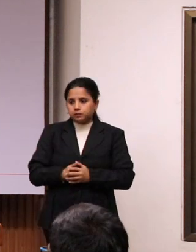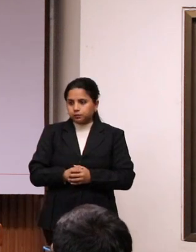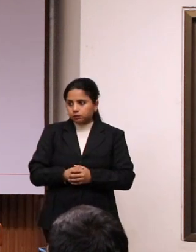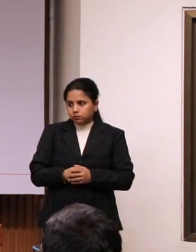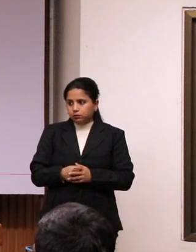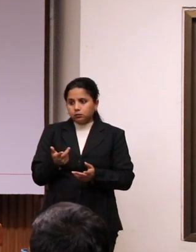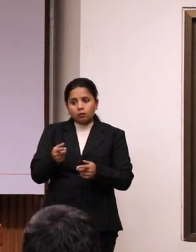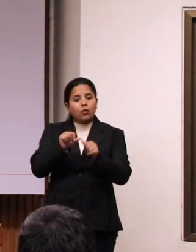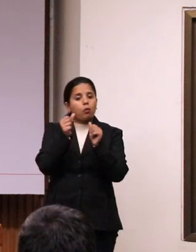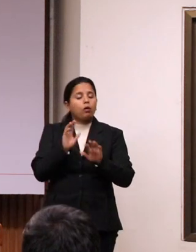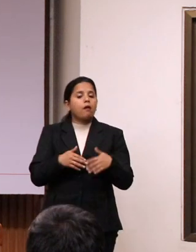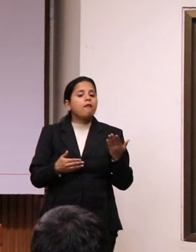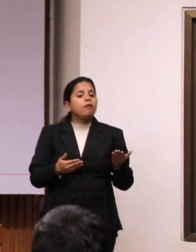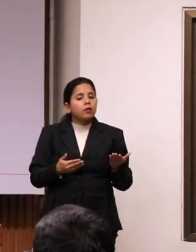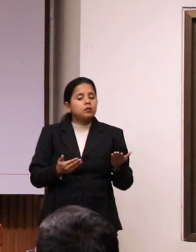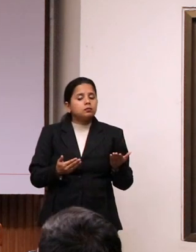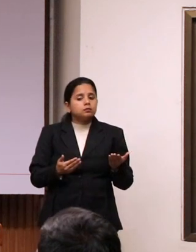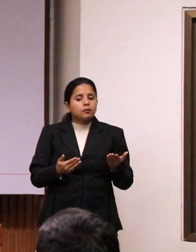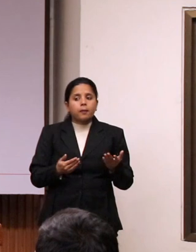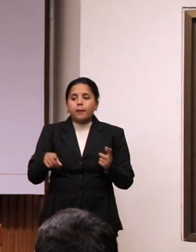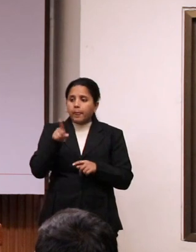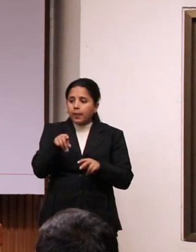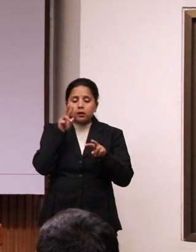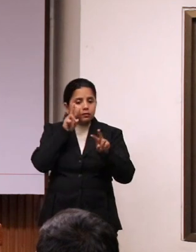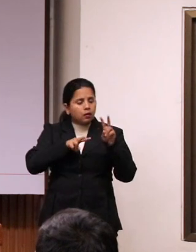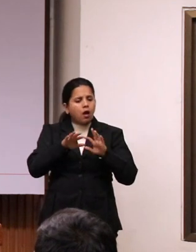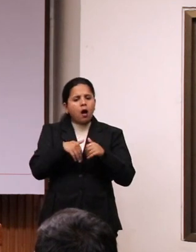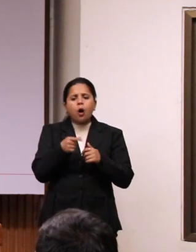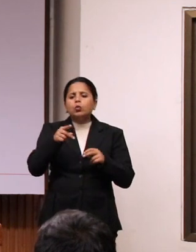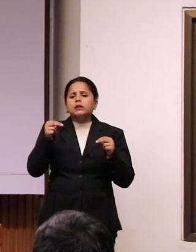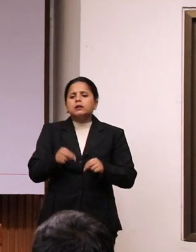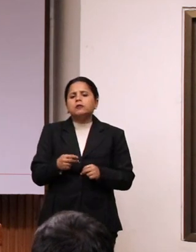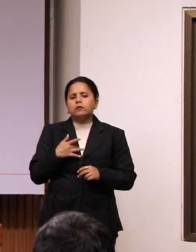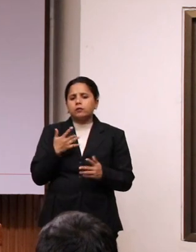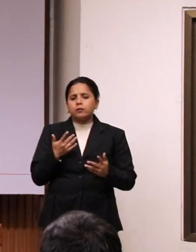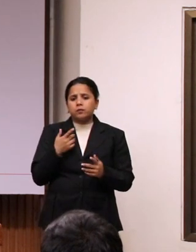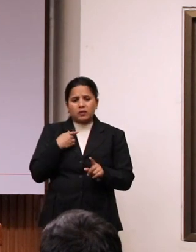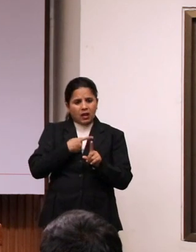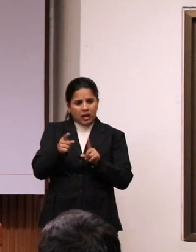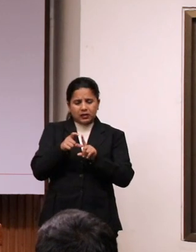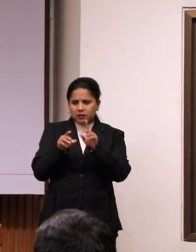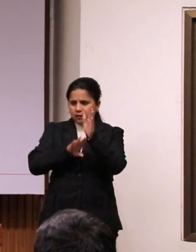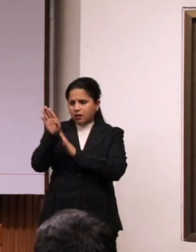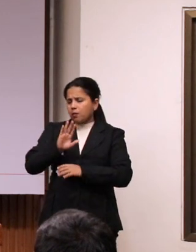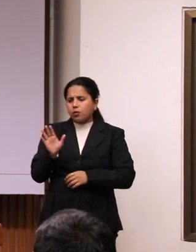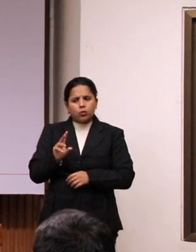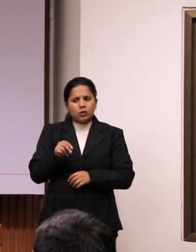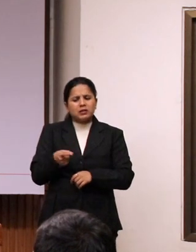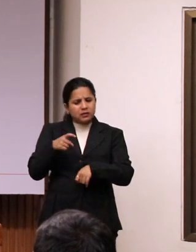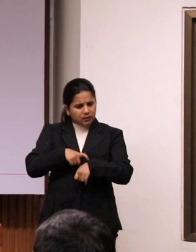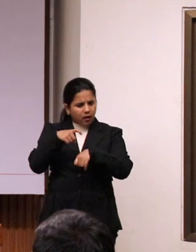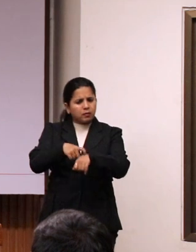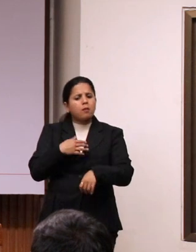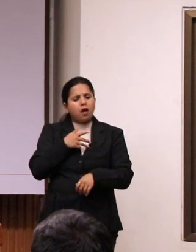That is one of the model, right? So you need to see that how much you need. I'm not against development. Time and again, I'm